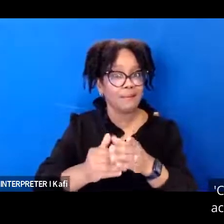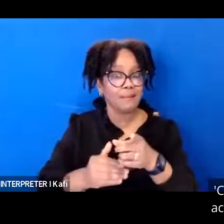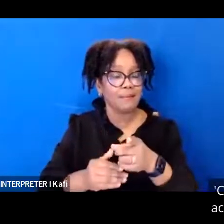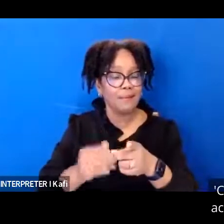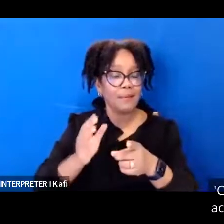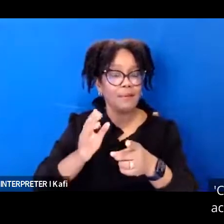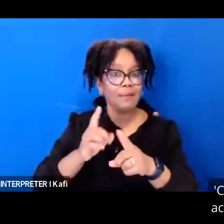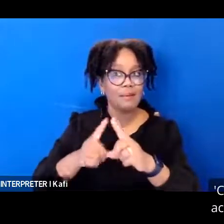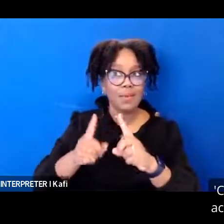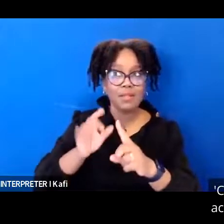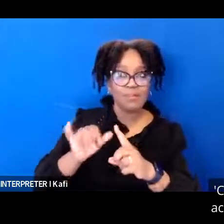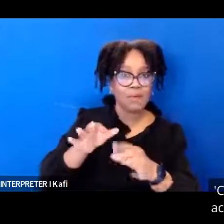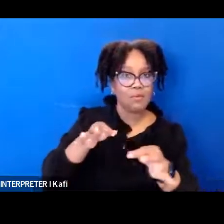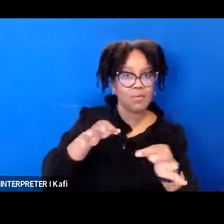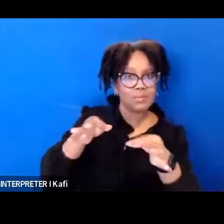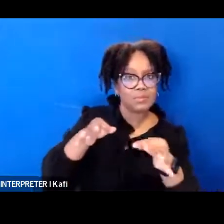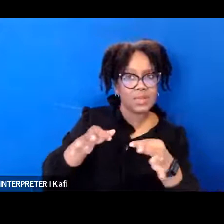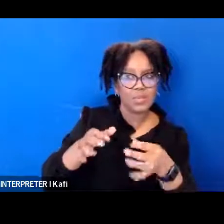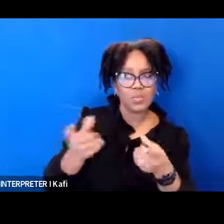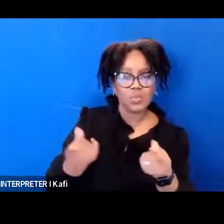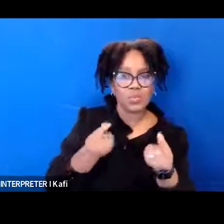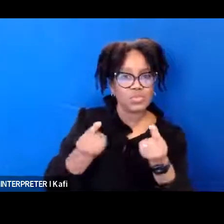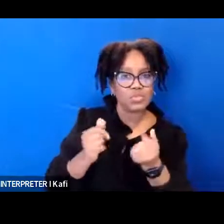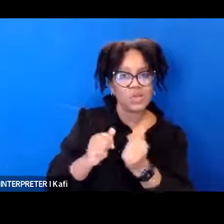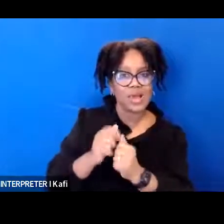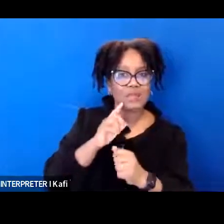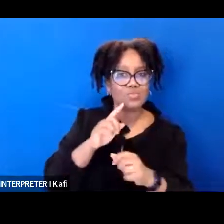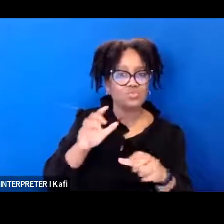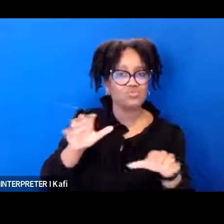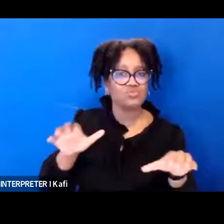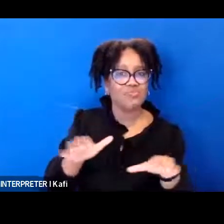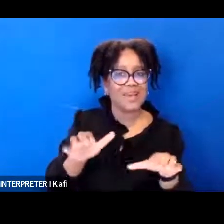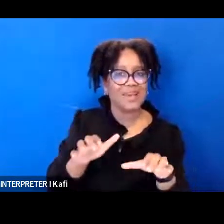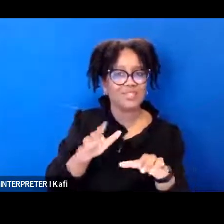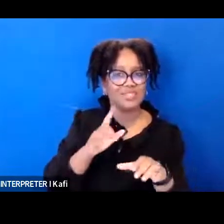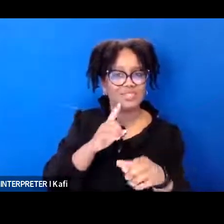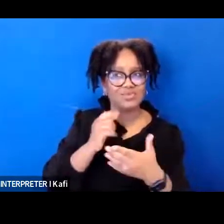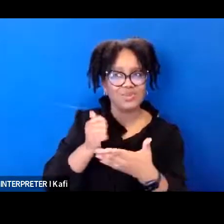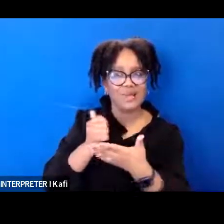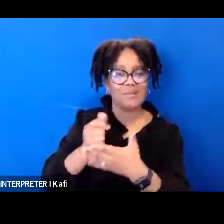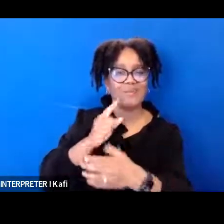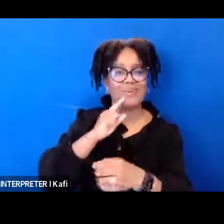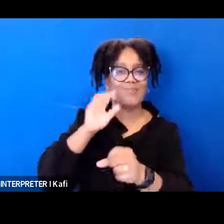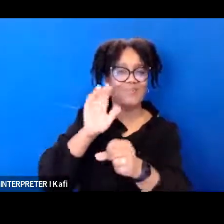take action to reach that future thank you